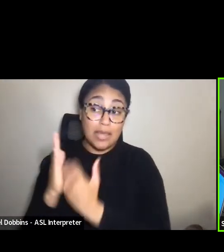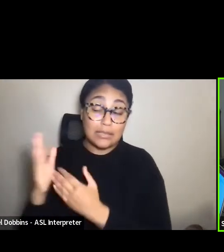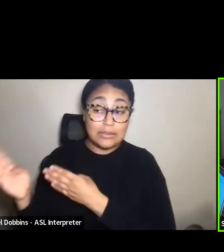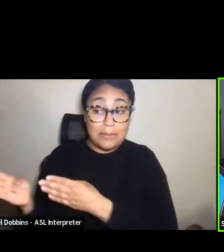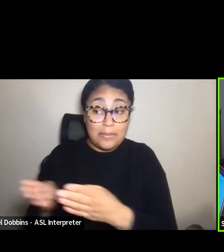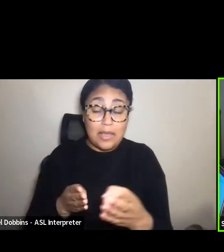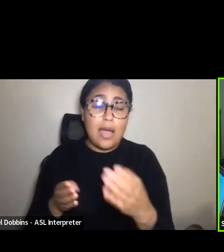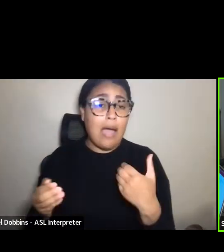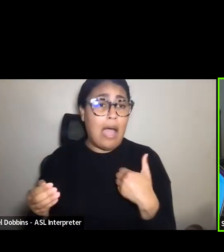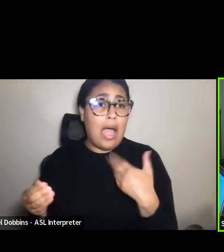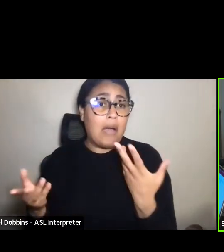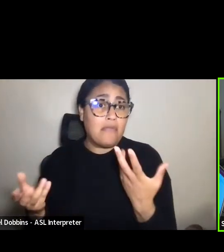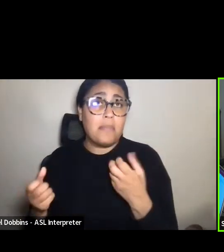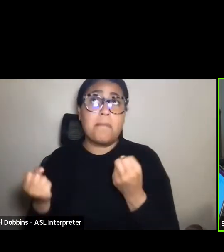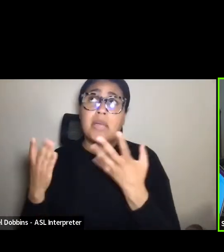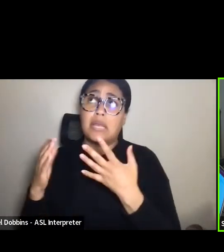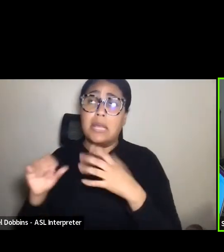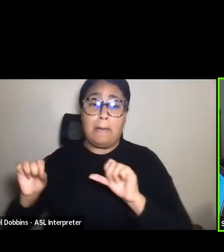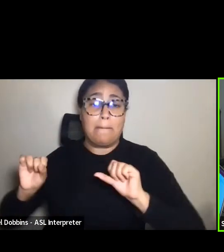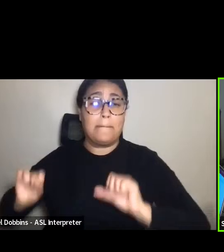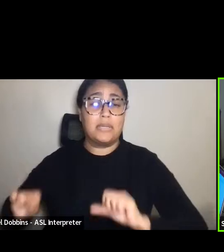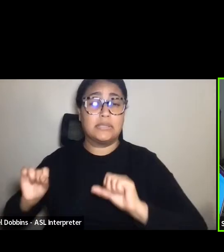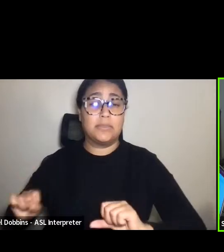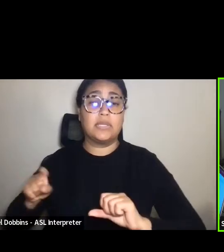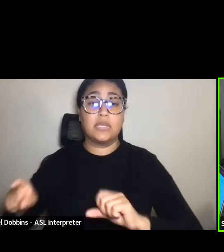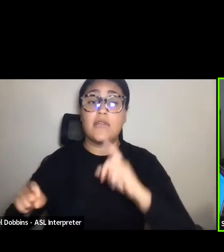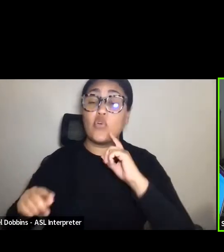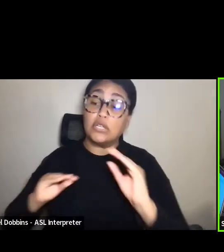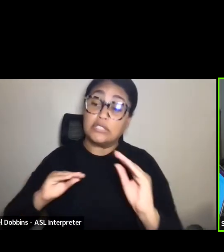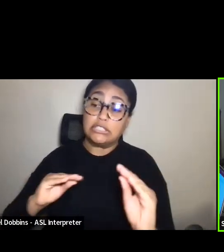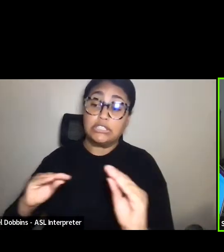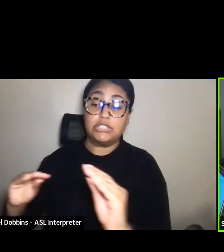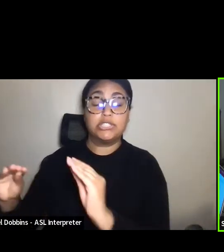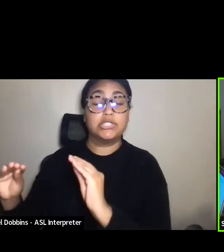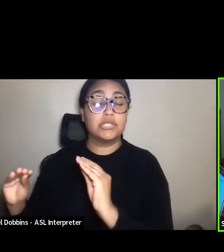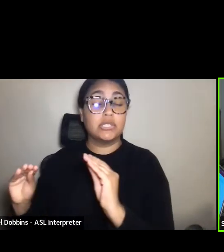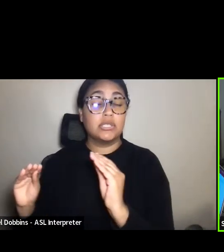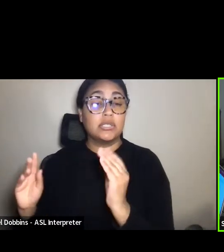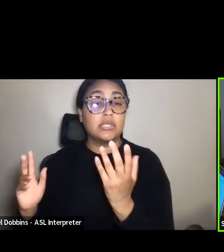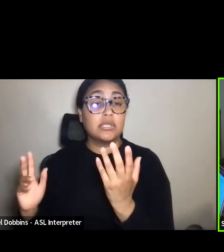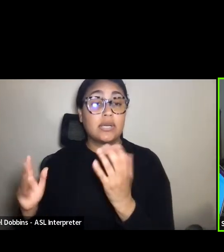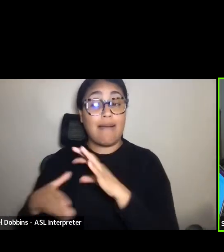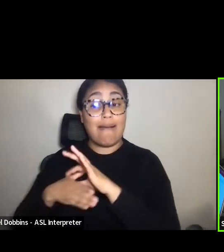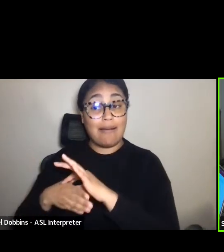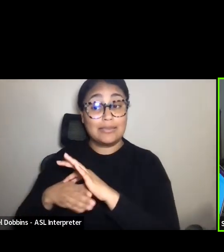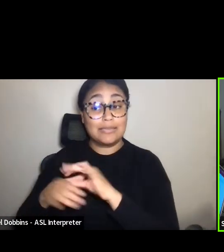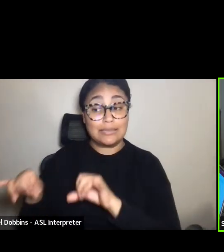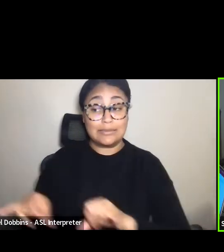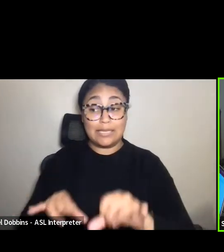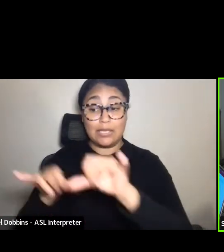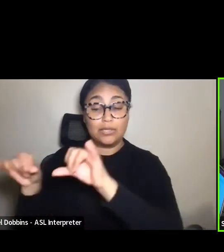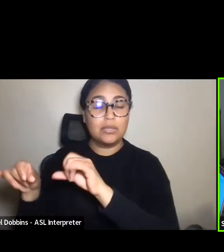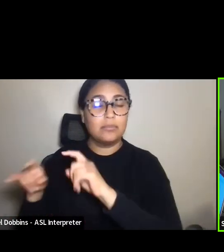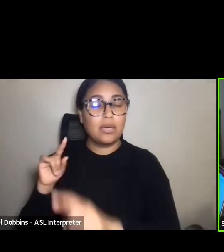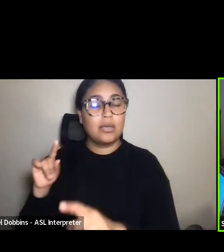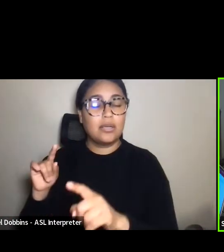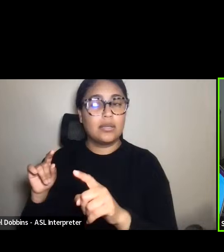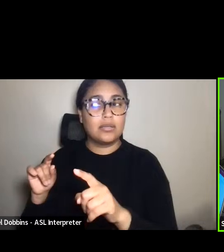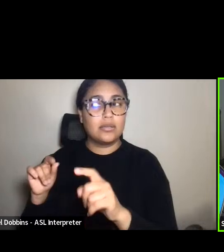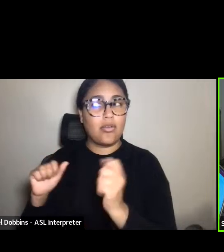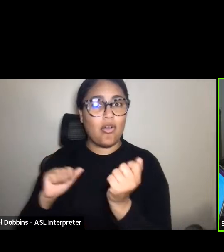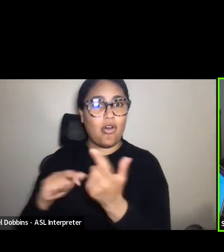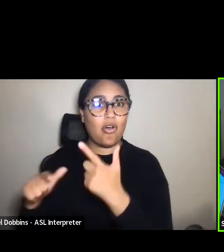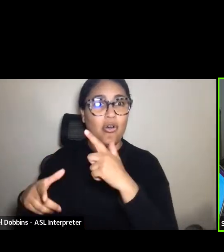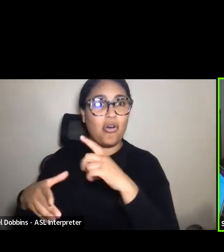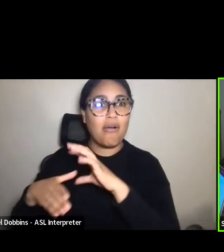of potential there to, you know, to teach the content standards, except I think all the content standards